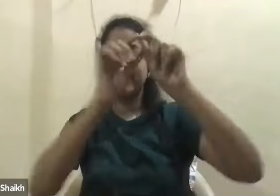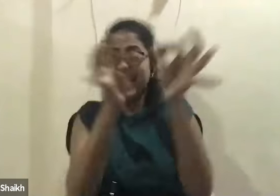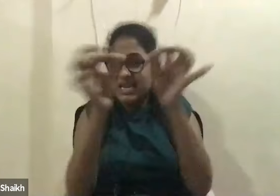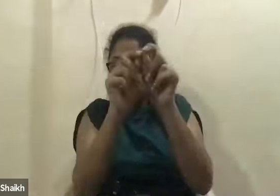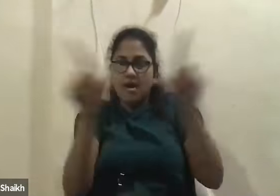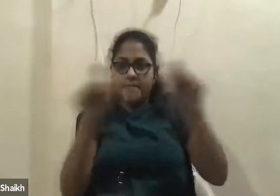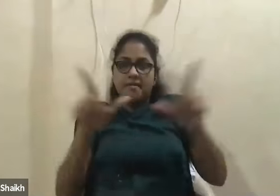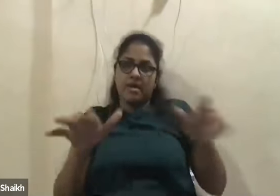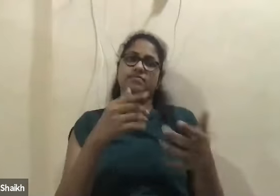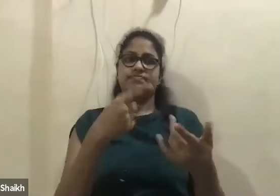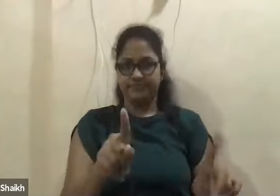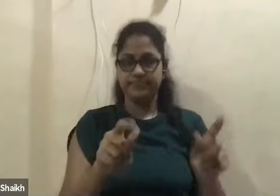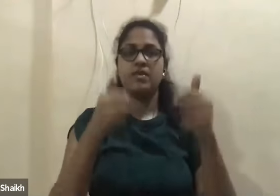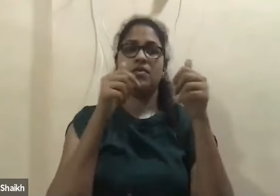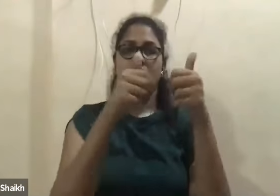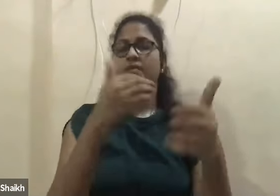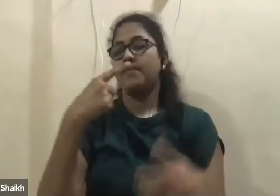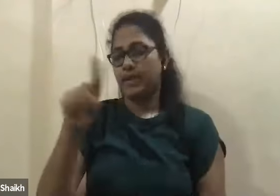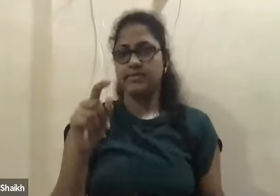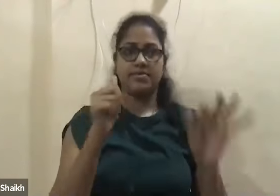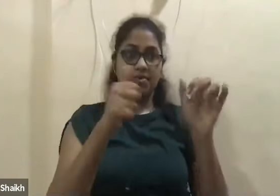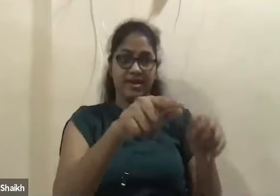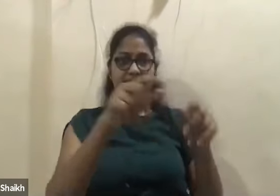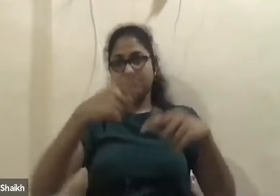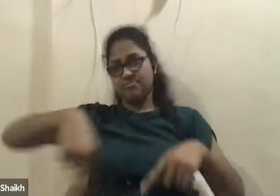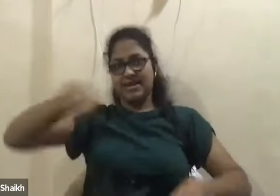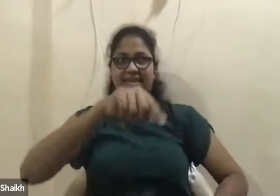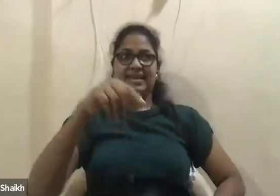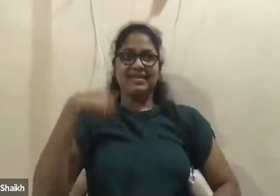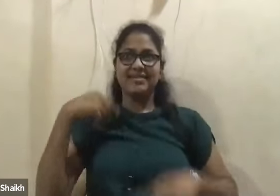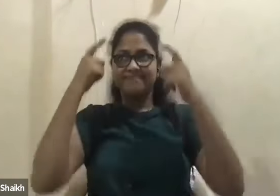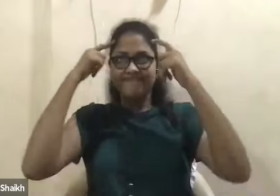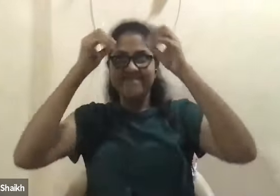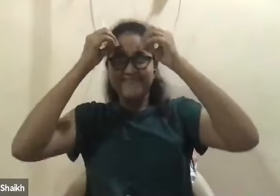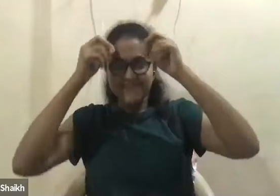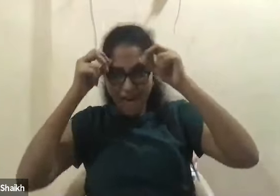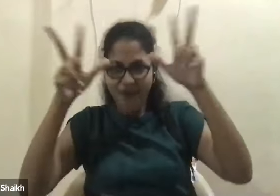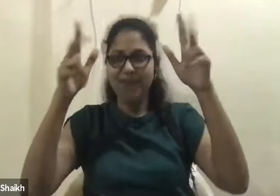Great. This was eye-opening, mind-opening session. Yes. And